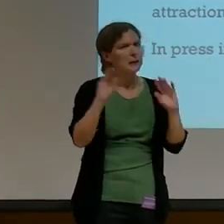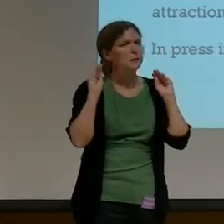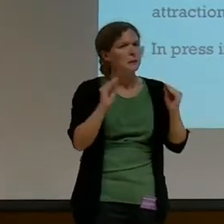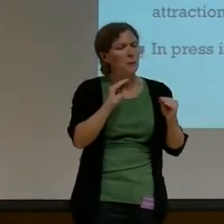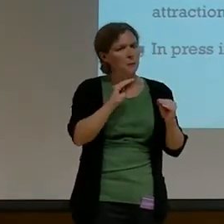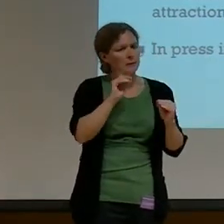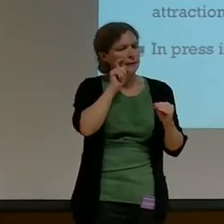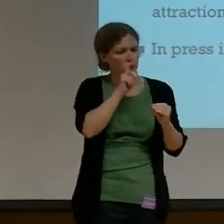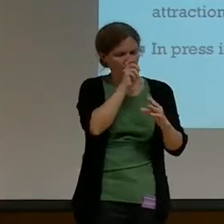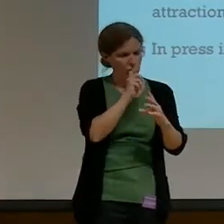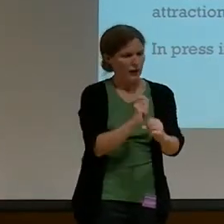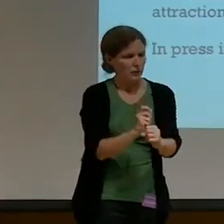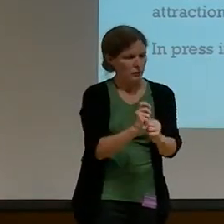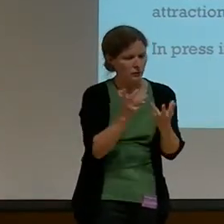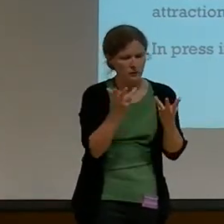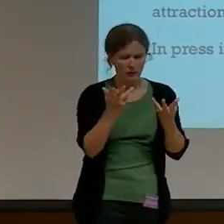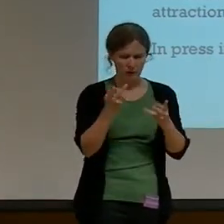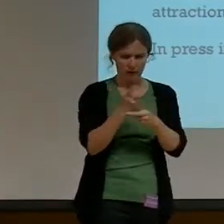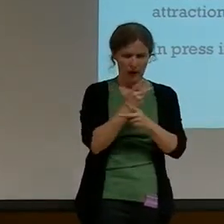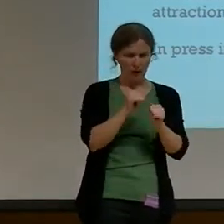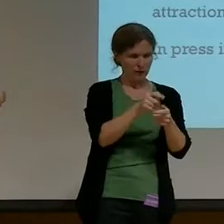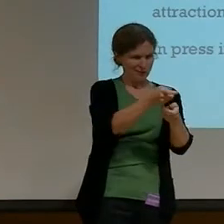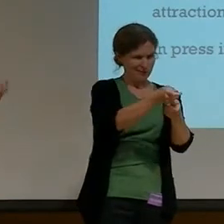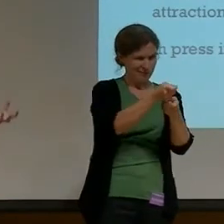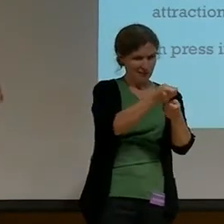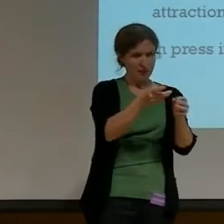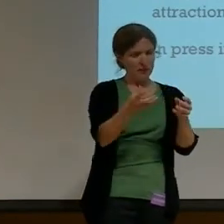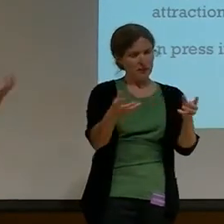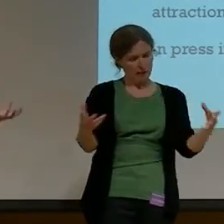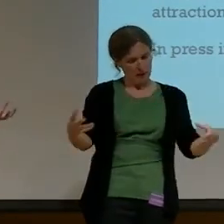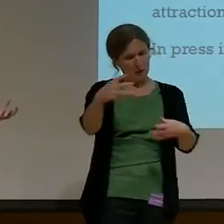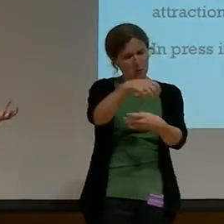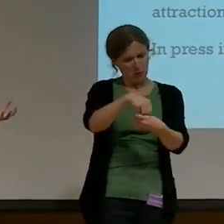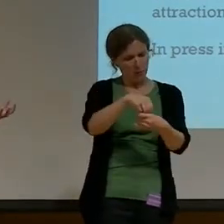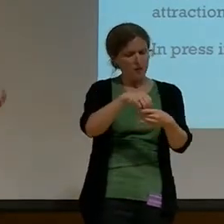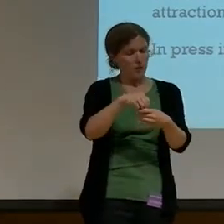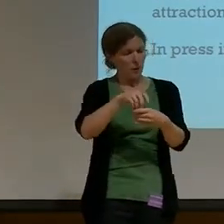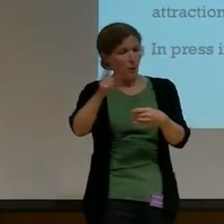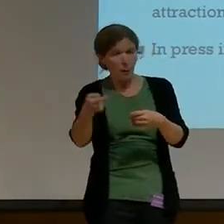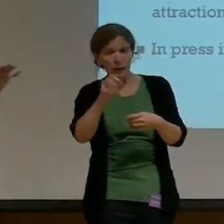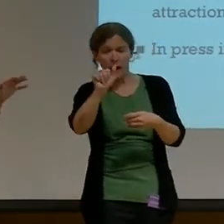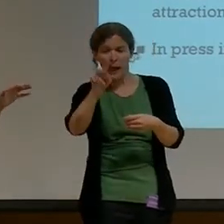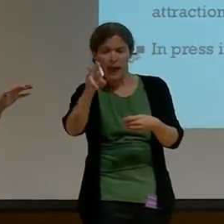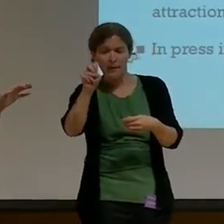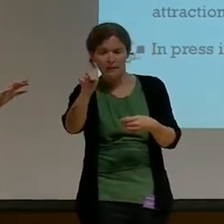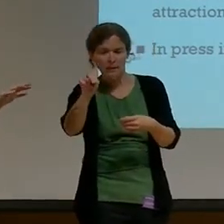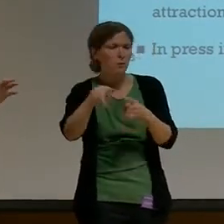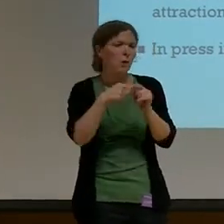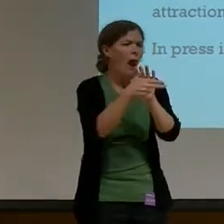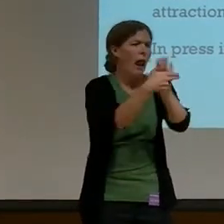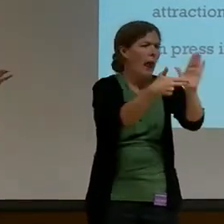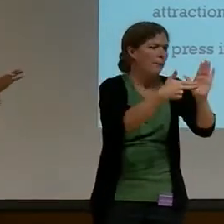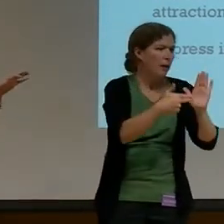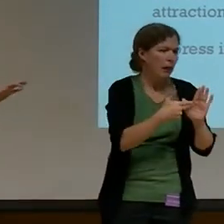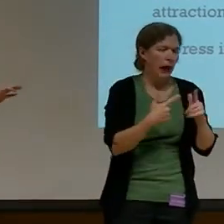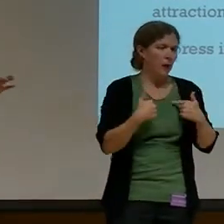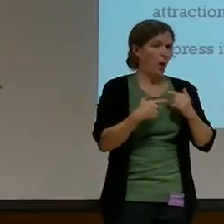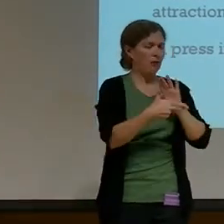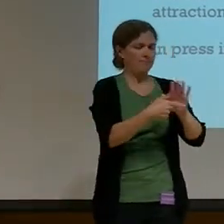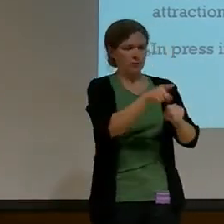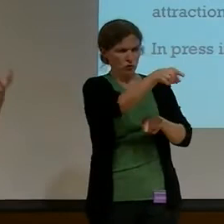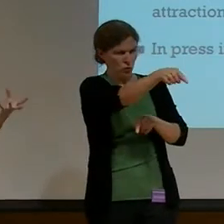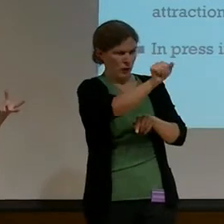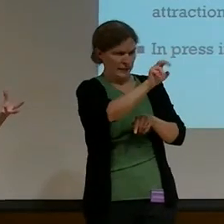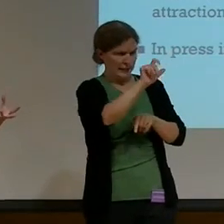sexual attraction. So we're trying to figure out ways that we can be more inclusive in our surveys without labeling anyone. Like, I'm very aware